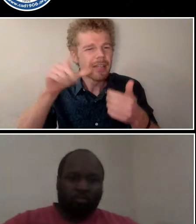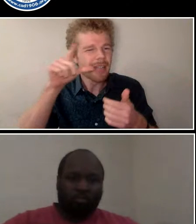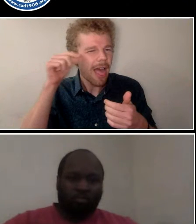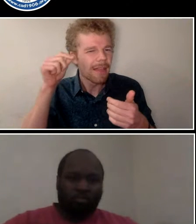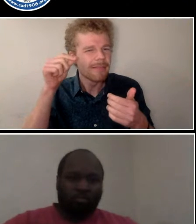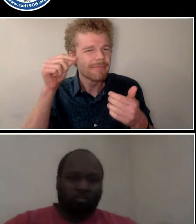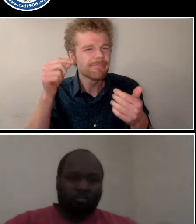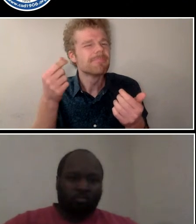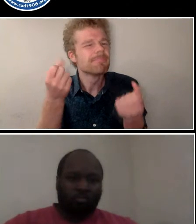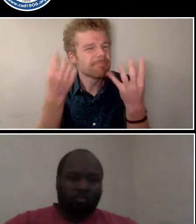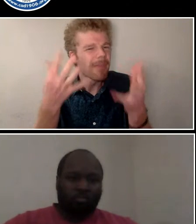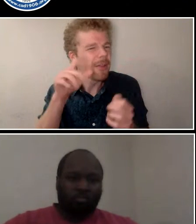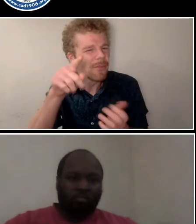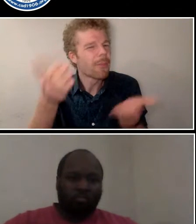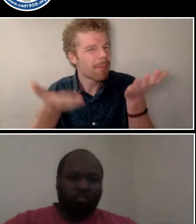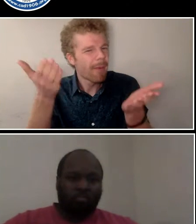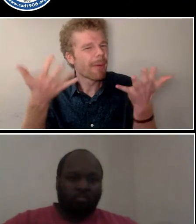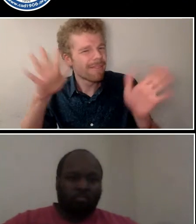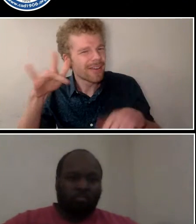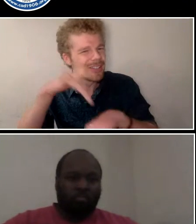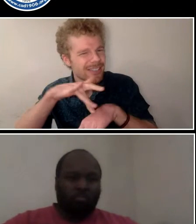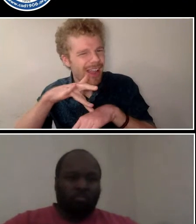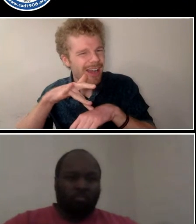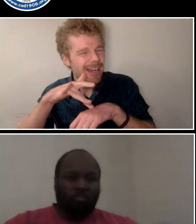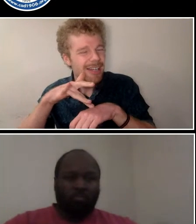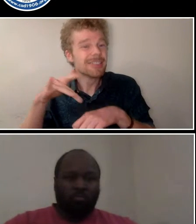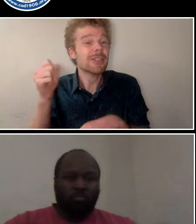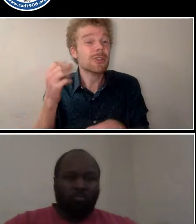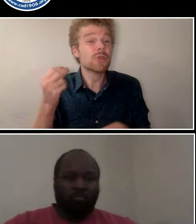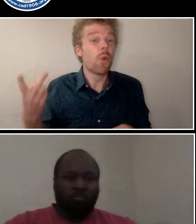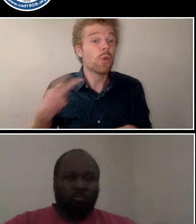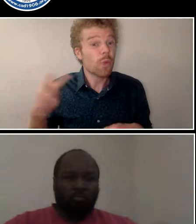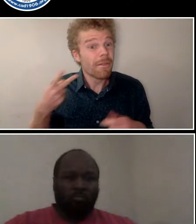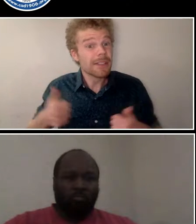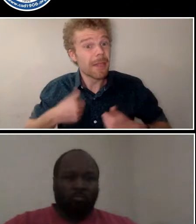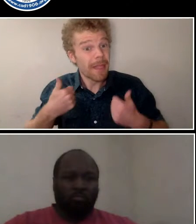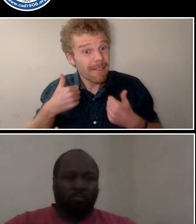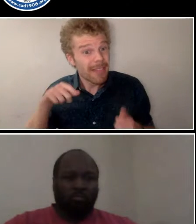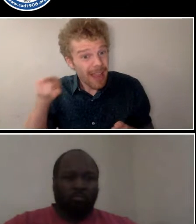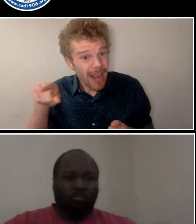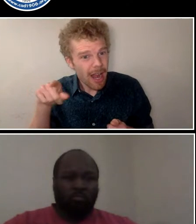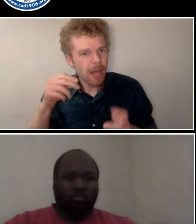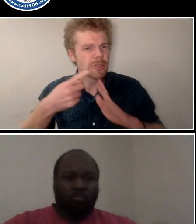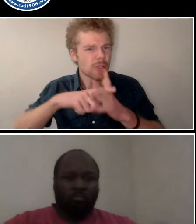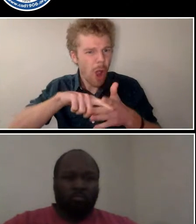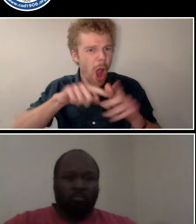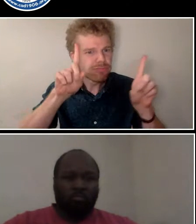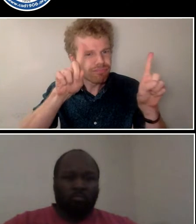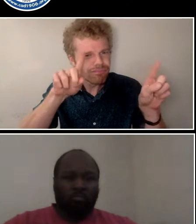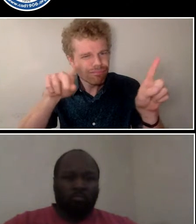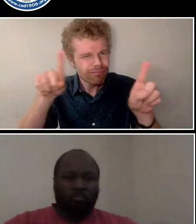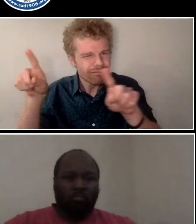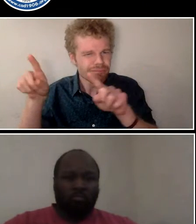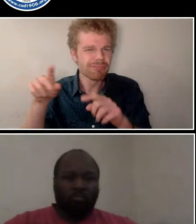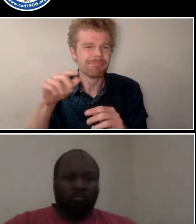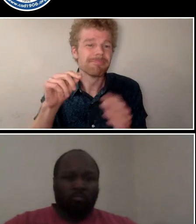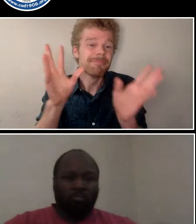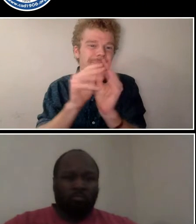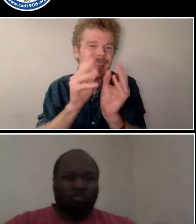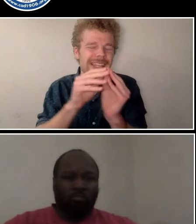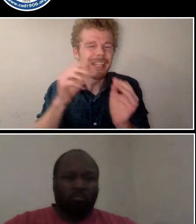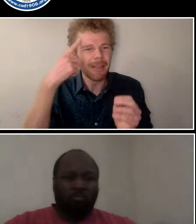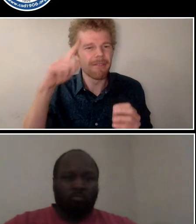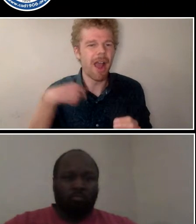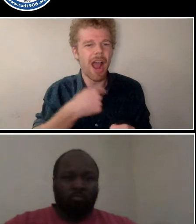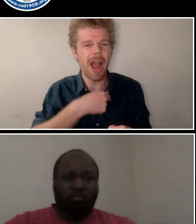is a neighborhood that has a number of bars, restaurants, etc., close to Gallaudet University. So if you've been there, you